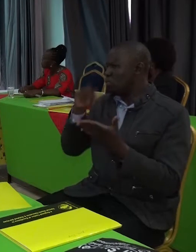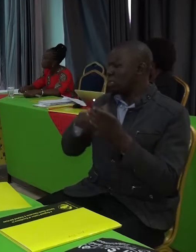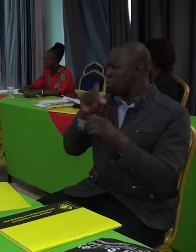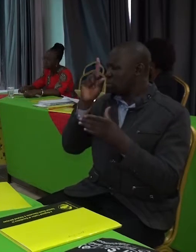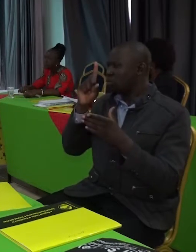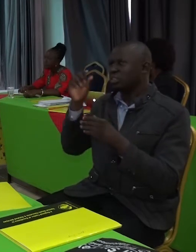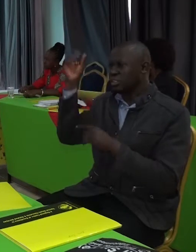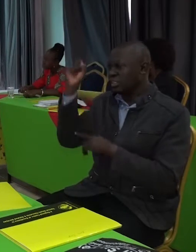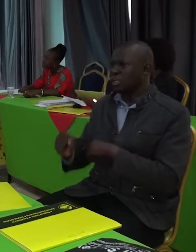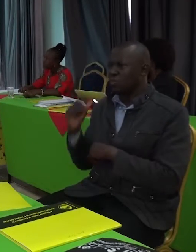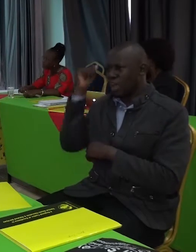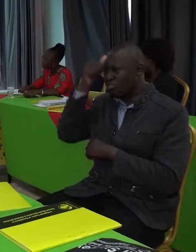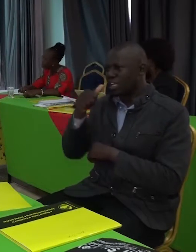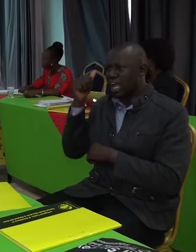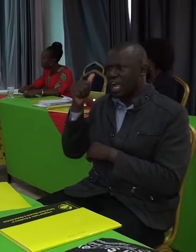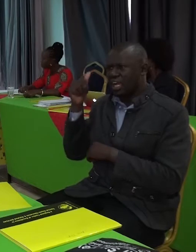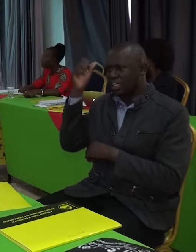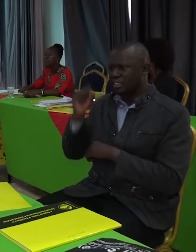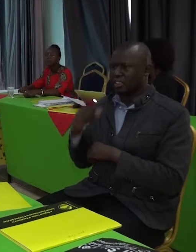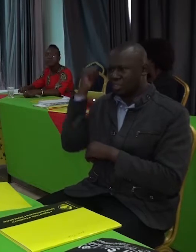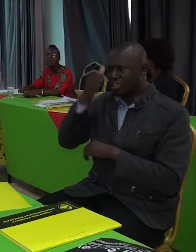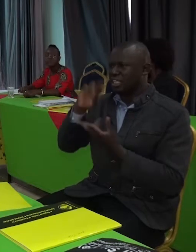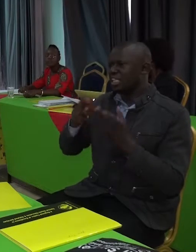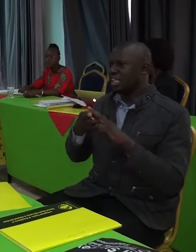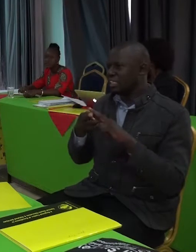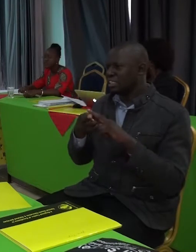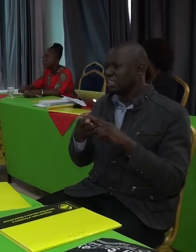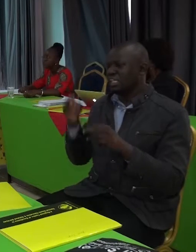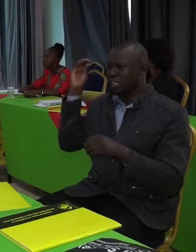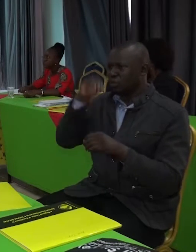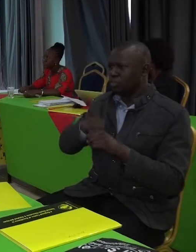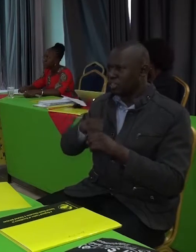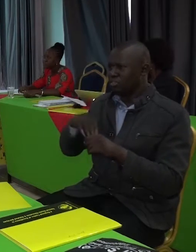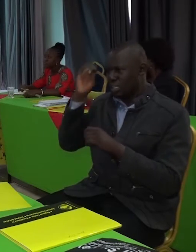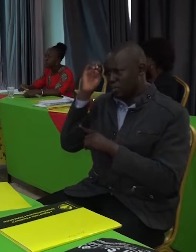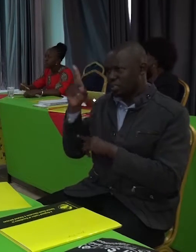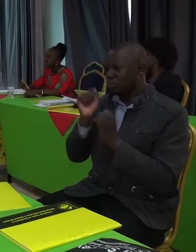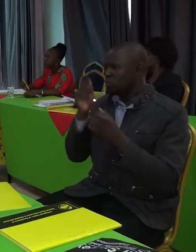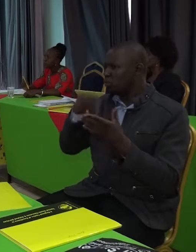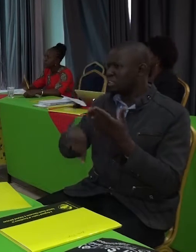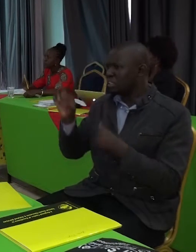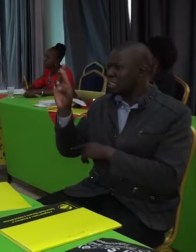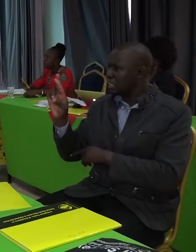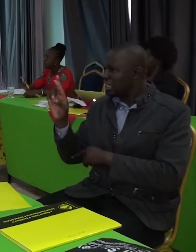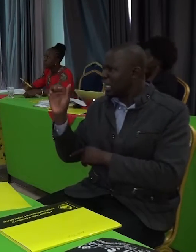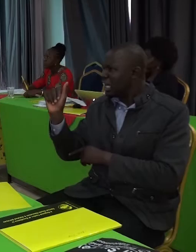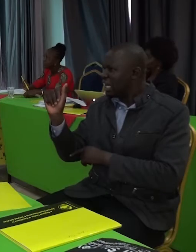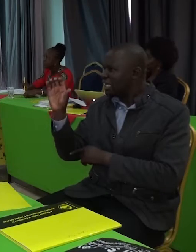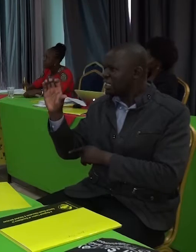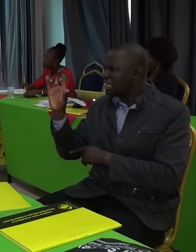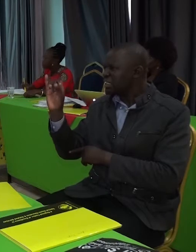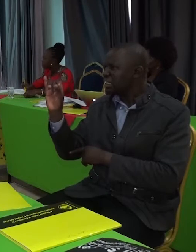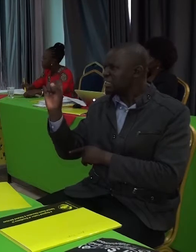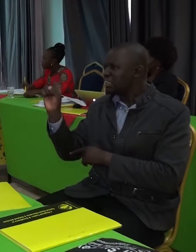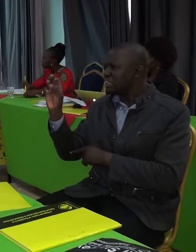Racism. Is it? Yes. That is the perspective. That is the context. So different countries